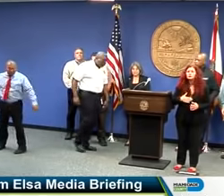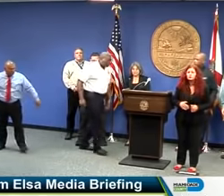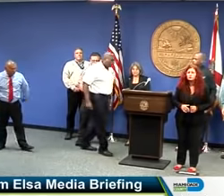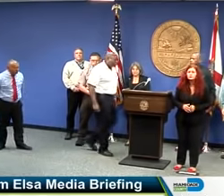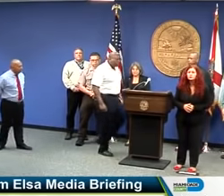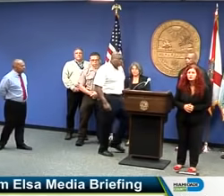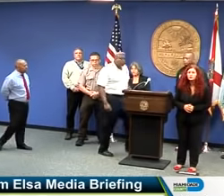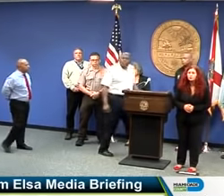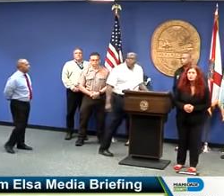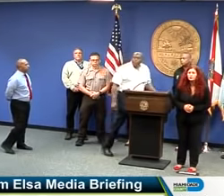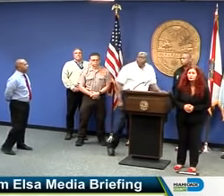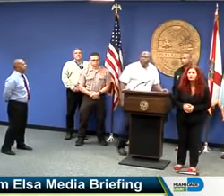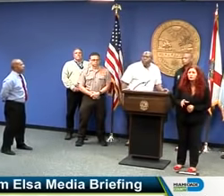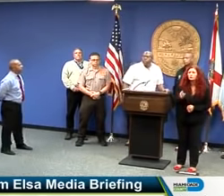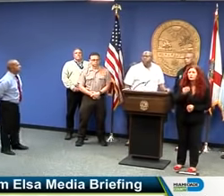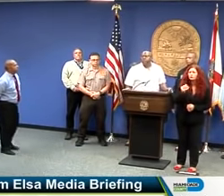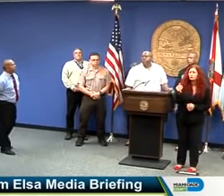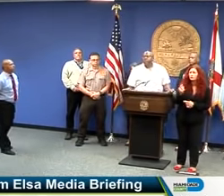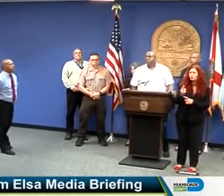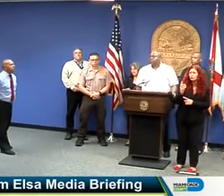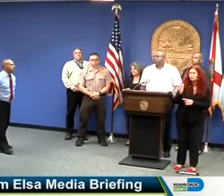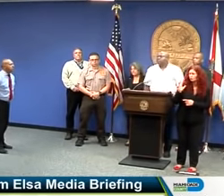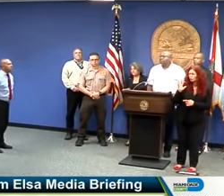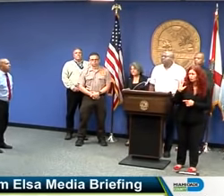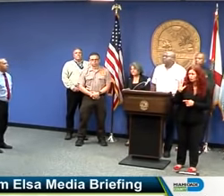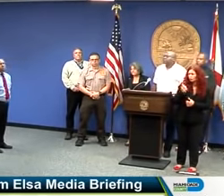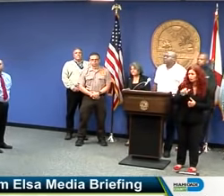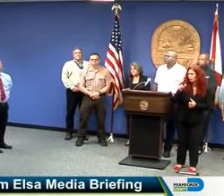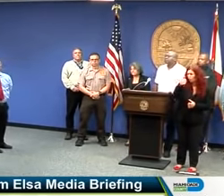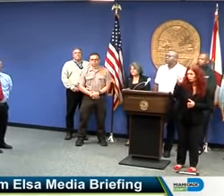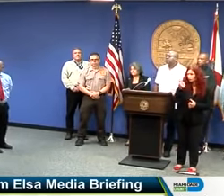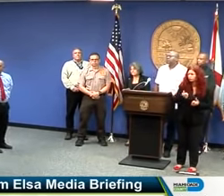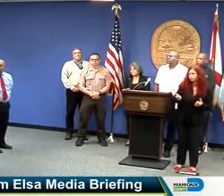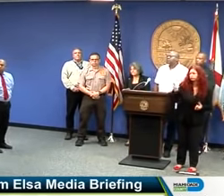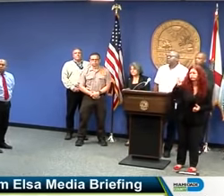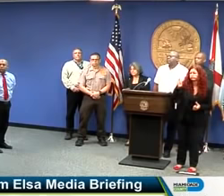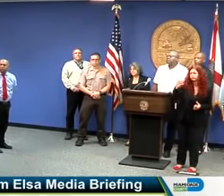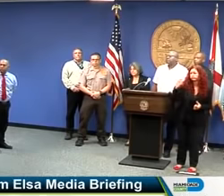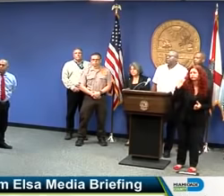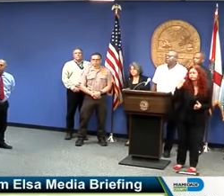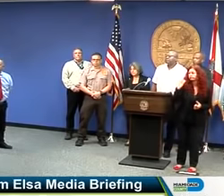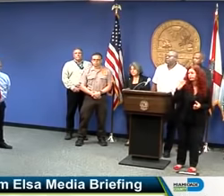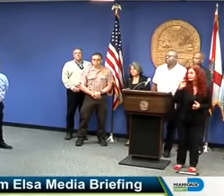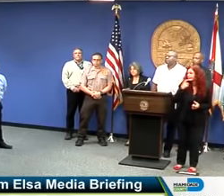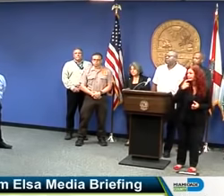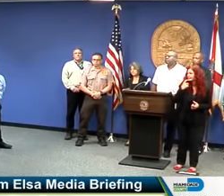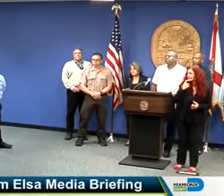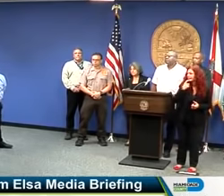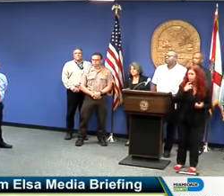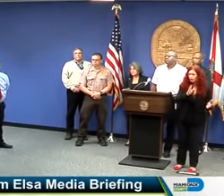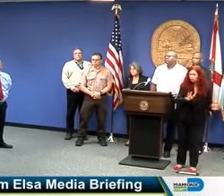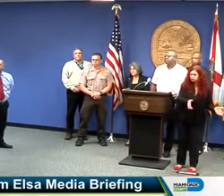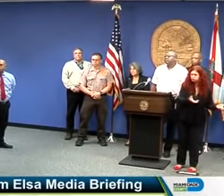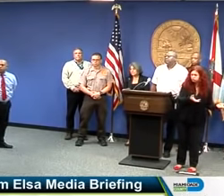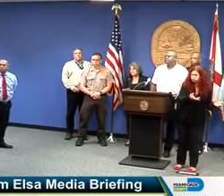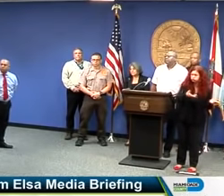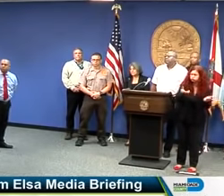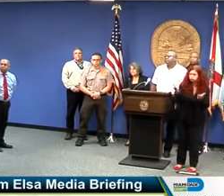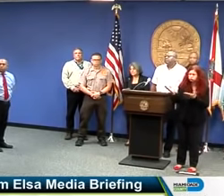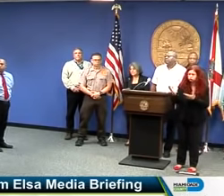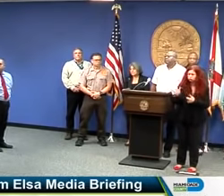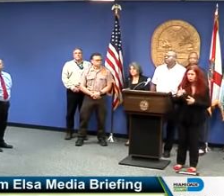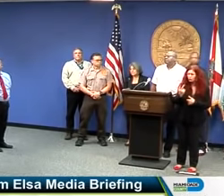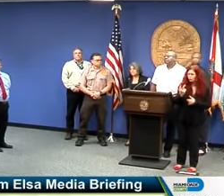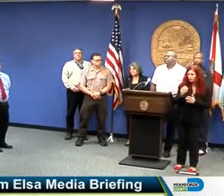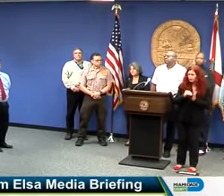Sir, several days ago, Chief Kaminsky indicated that we had been through about 3 million pounds of this equipment earlier